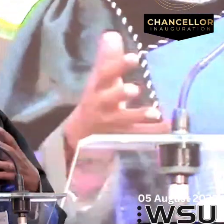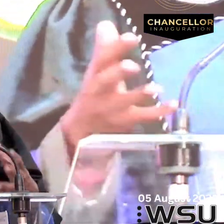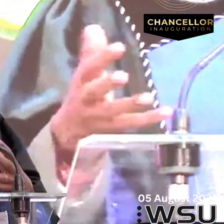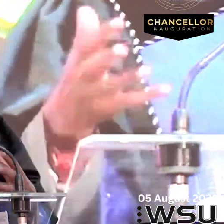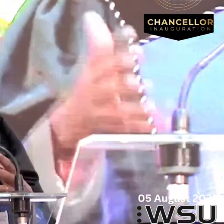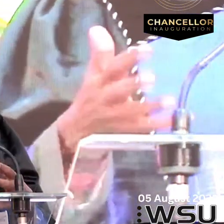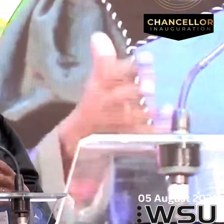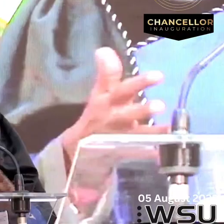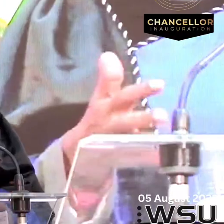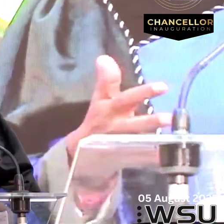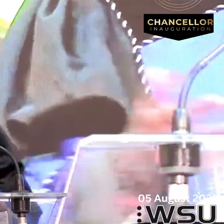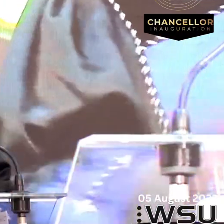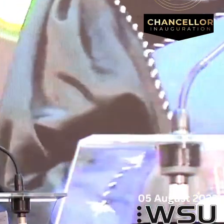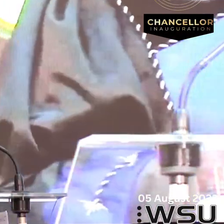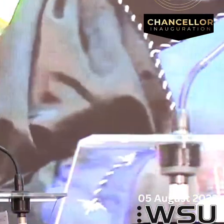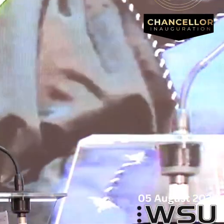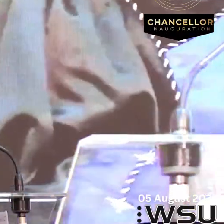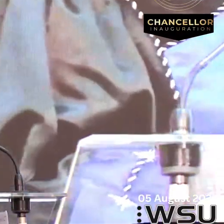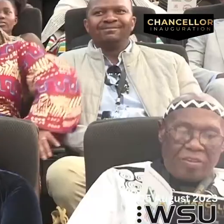Now,